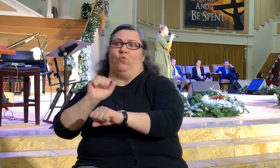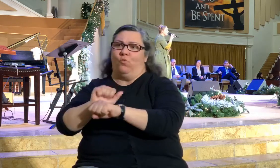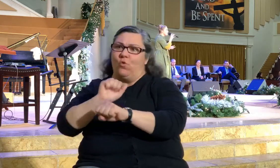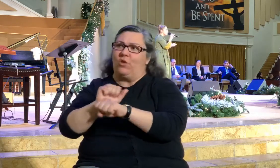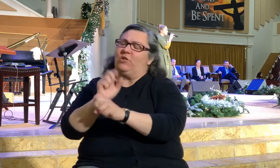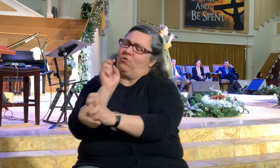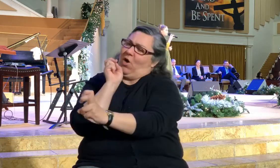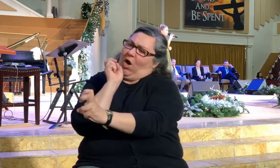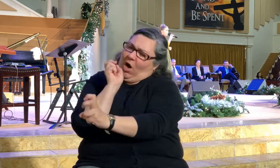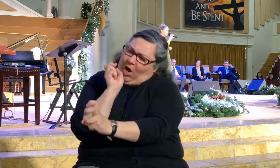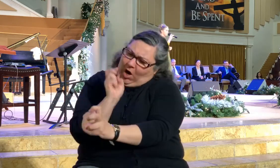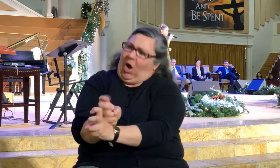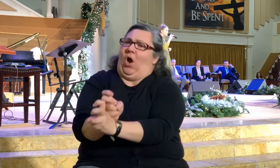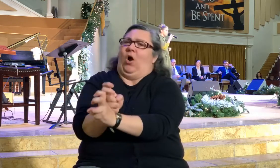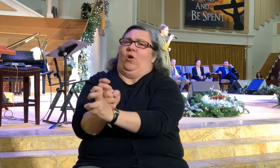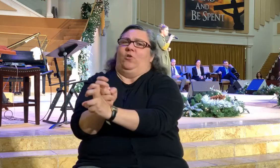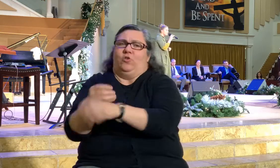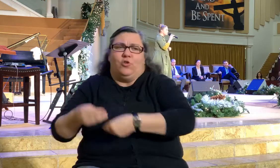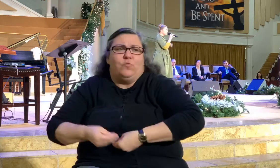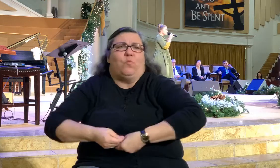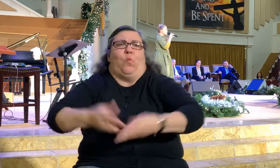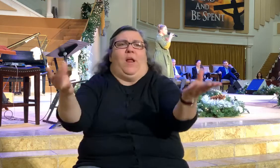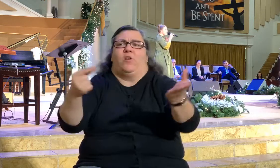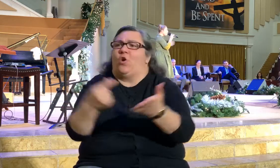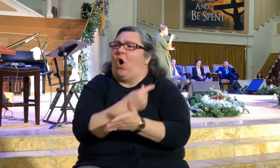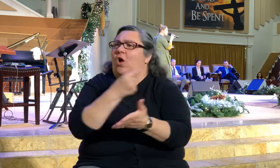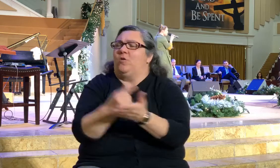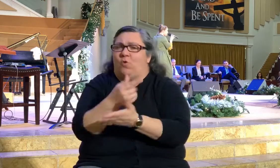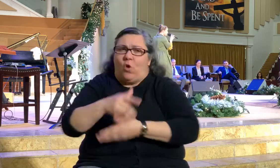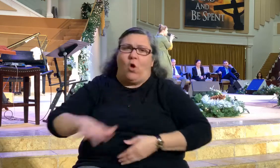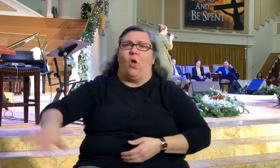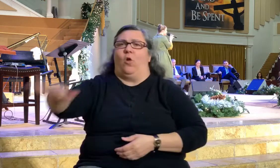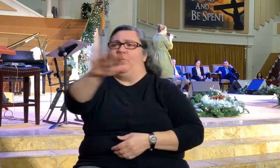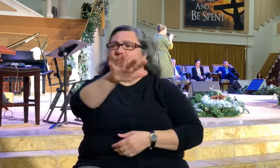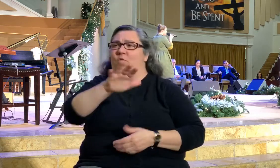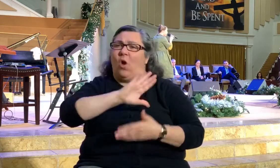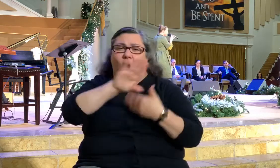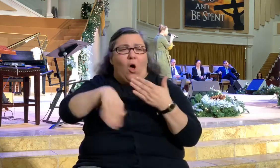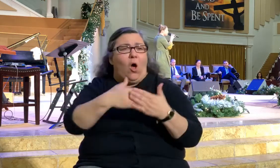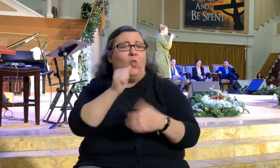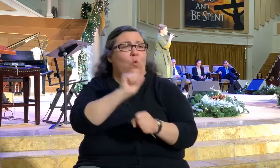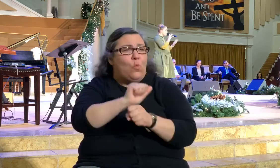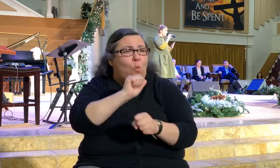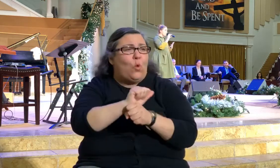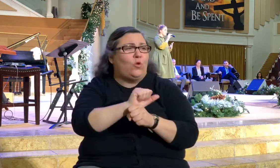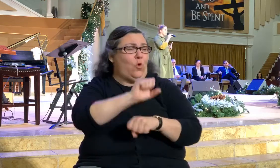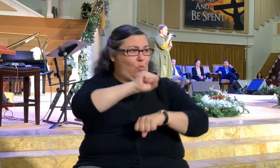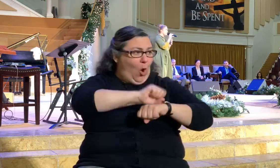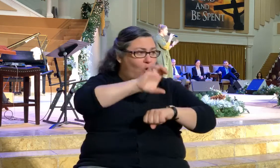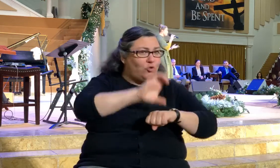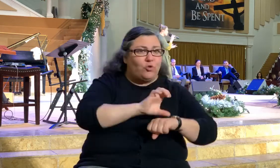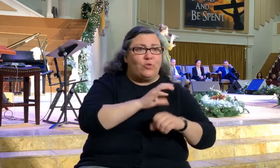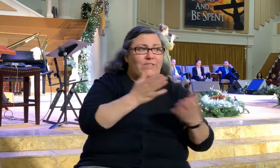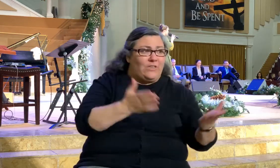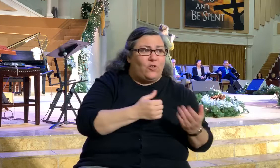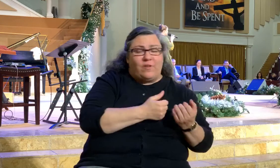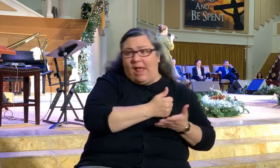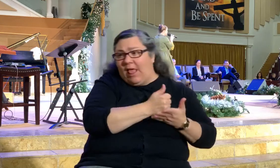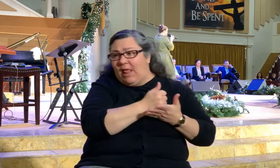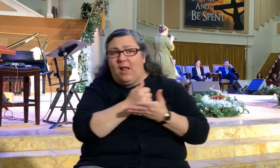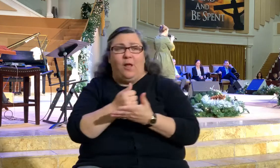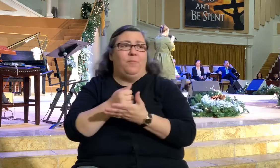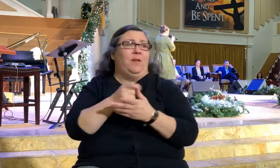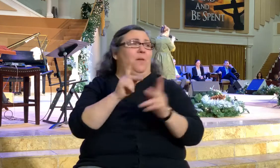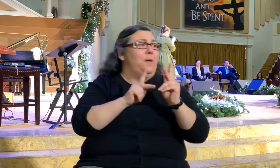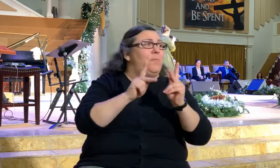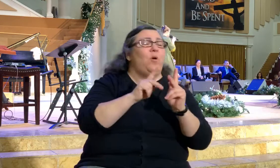so hard to bring the gospel to those people. All of the work that the Rock Church and the people here and Hope for Students